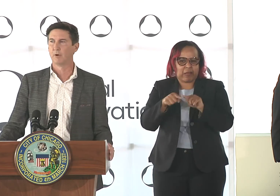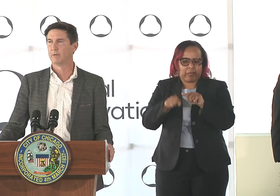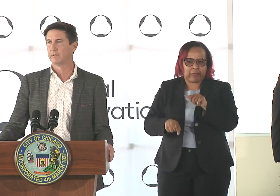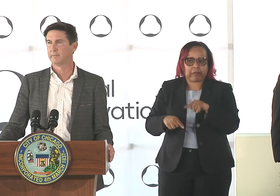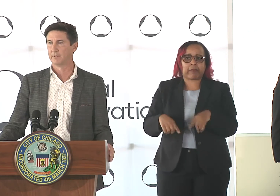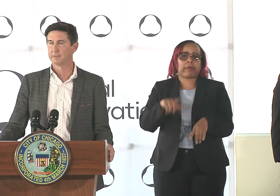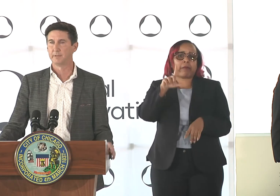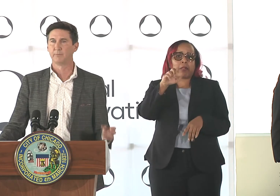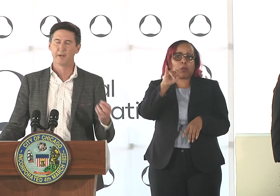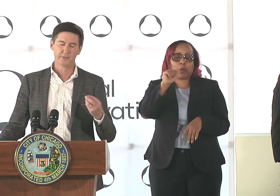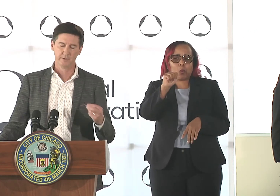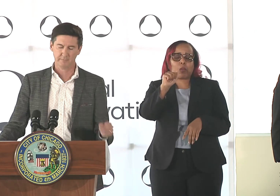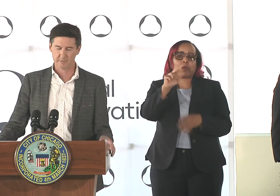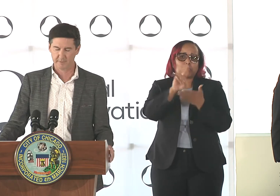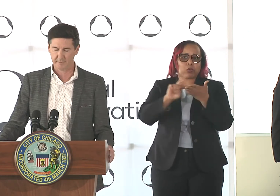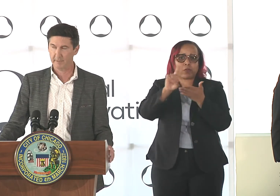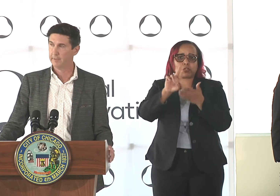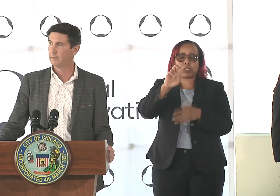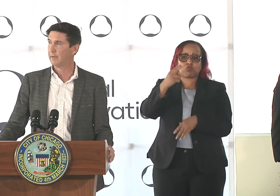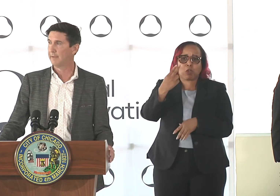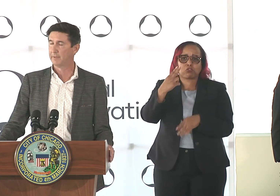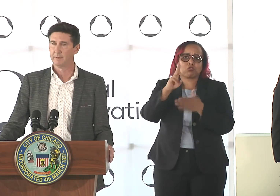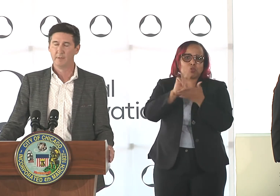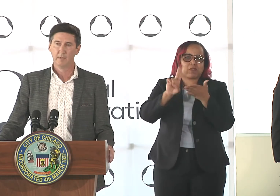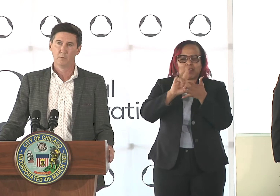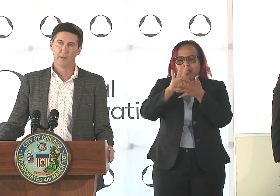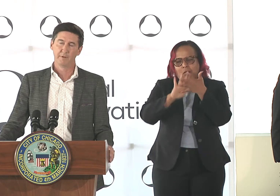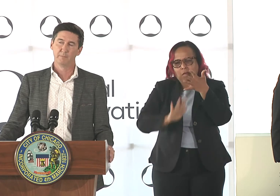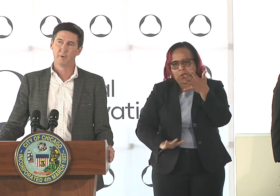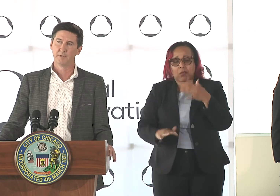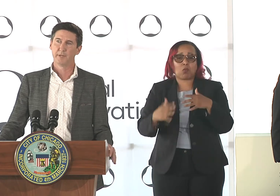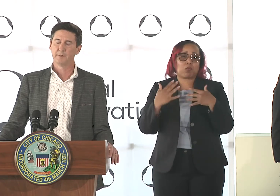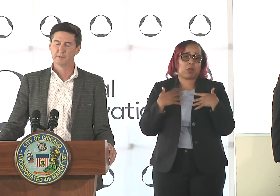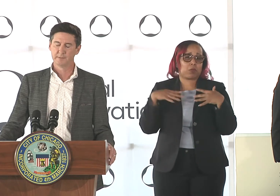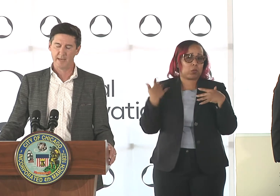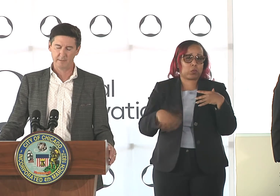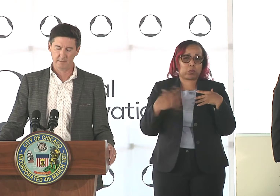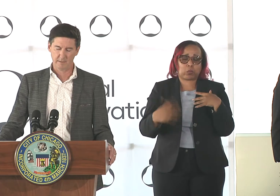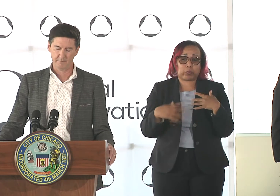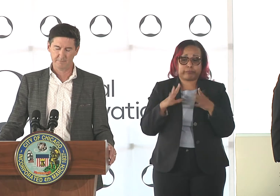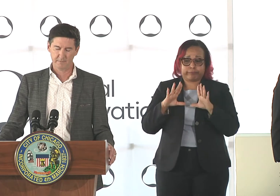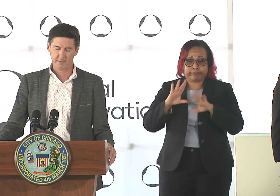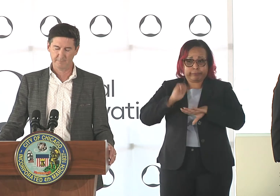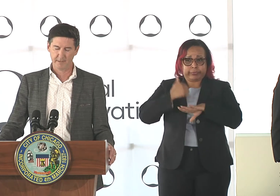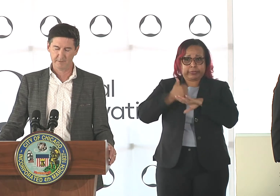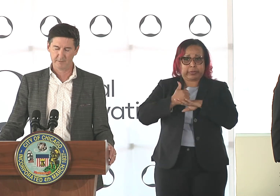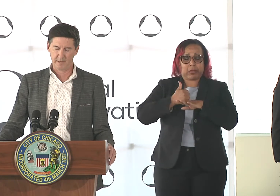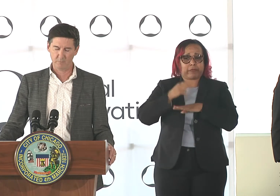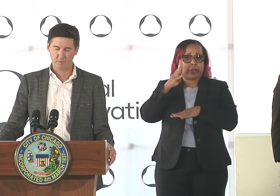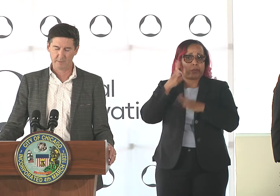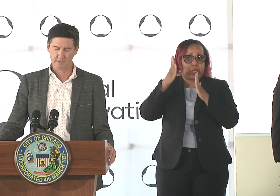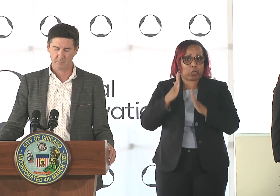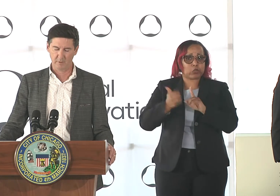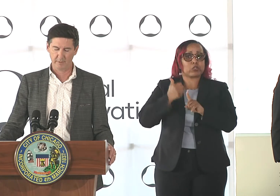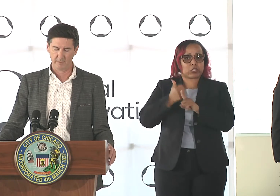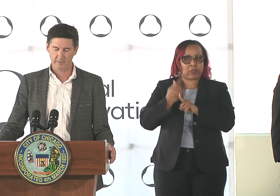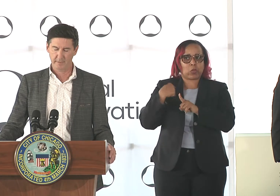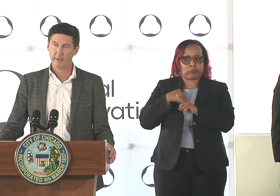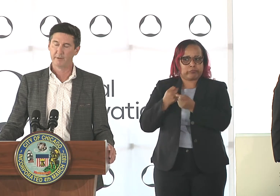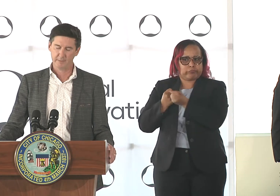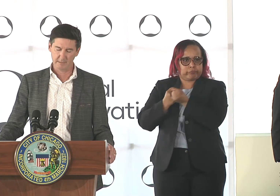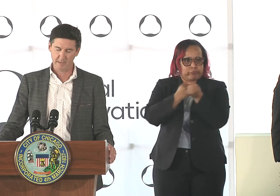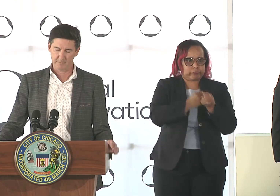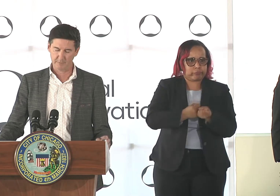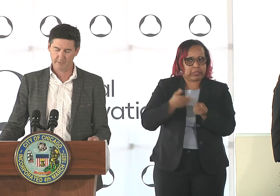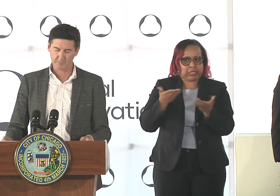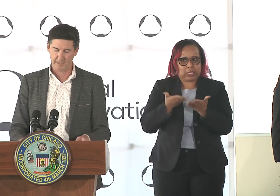Midwest, Loyola University, Rush University, you name it. We have an emerging set of innovators that we're going to support here in